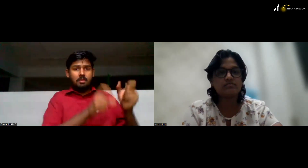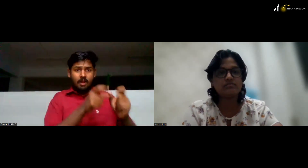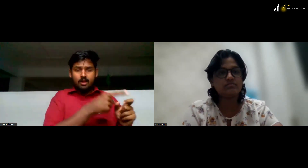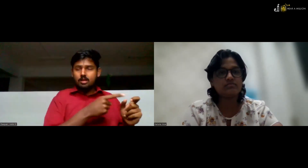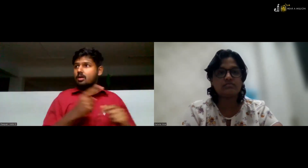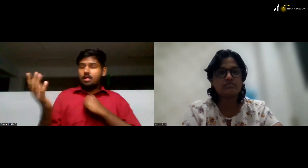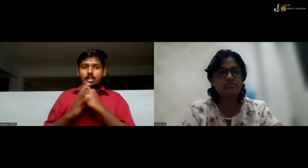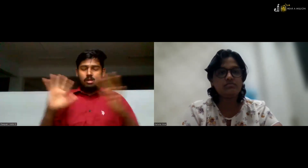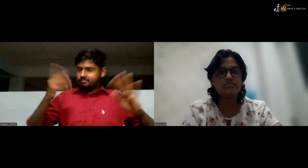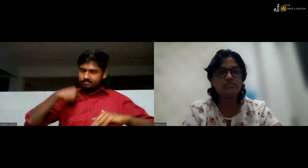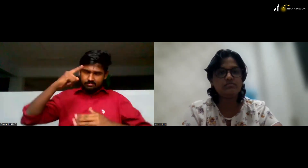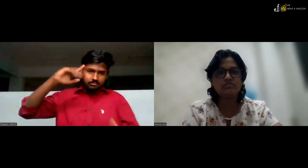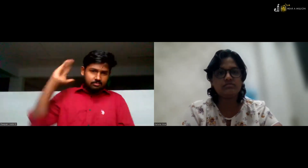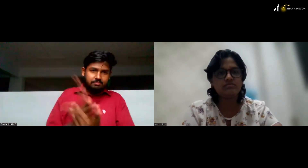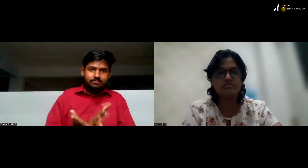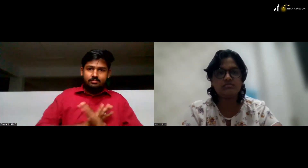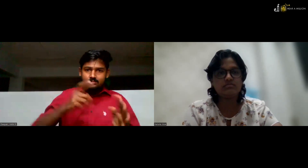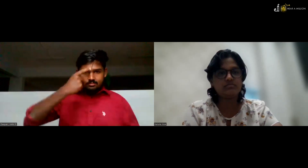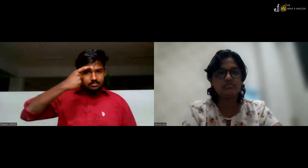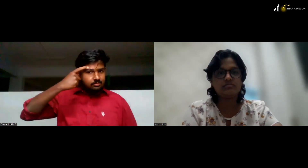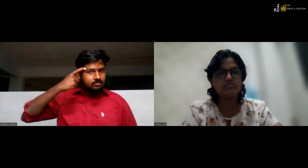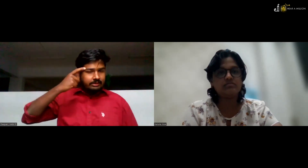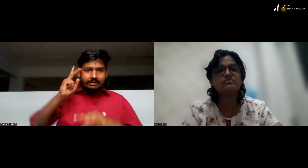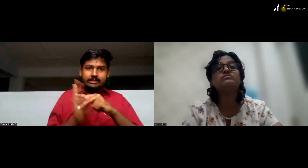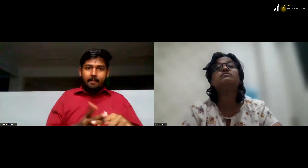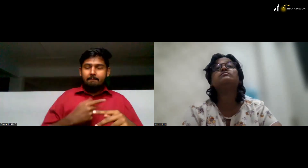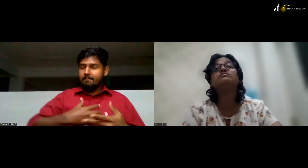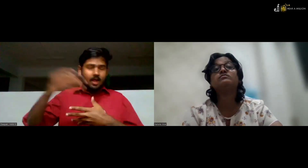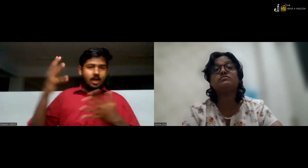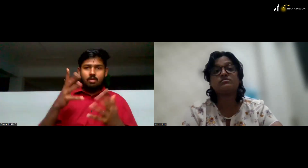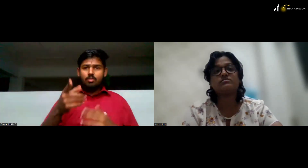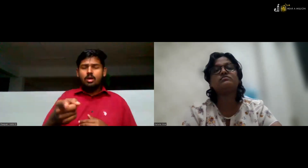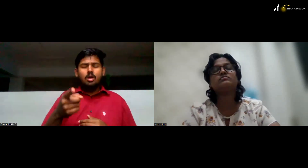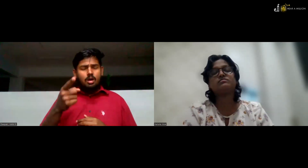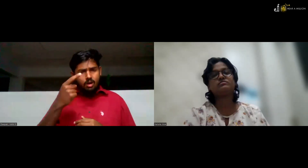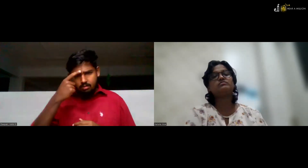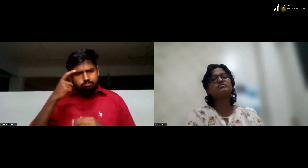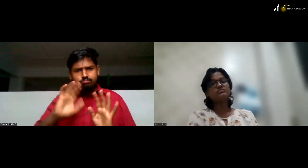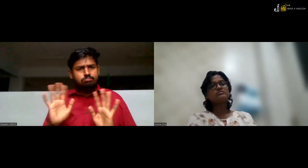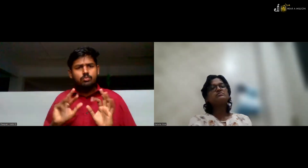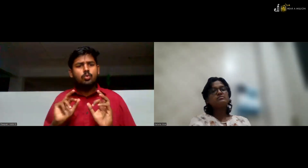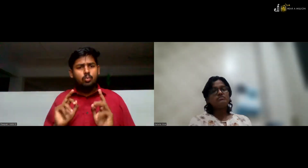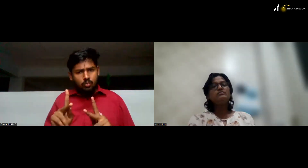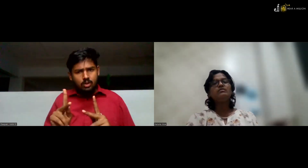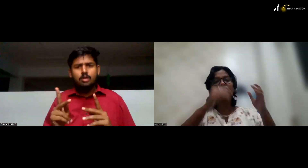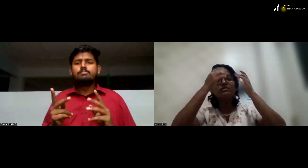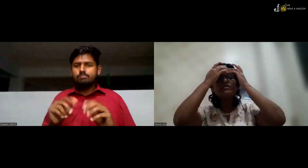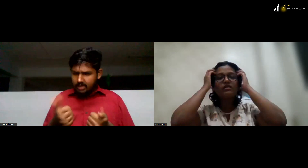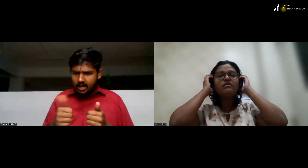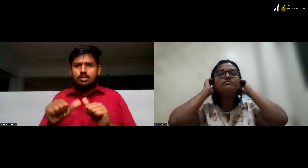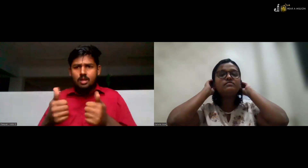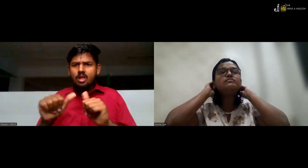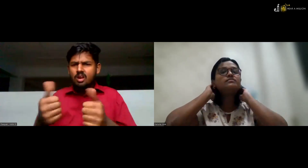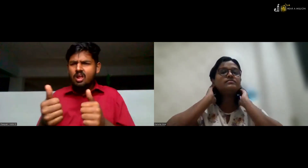you would like to go, you still would like to go on solo trips. So, but sometimes what happened with people, if they